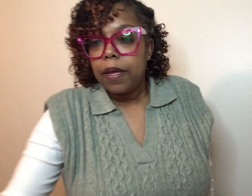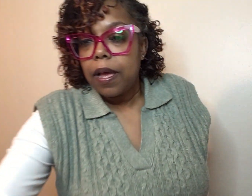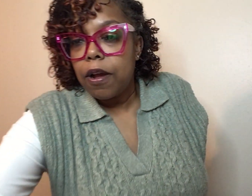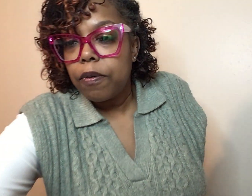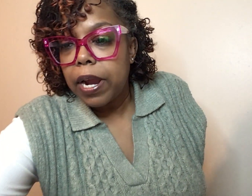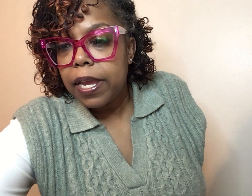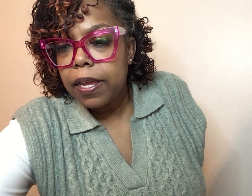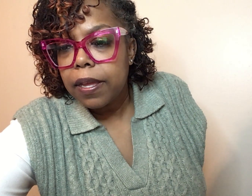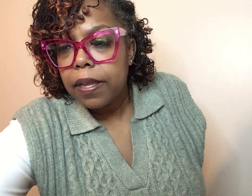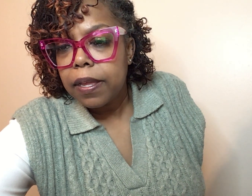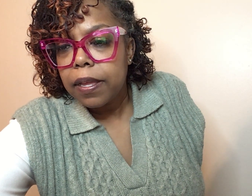All right.